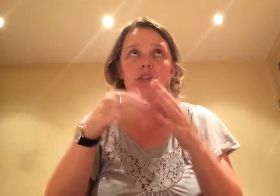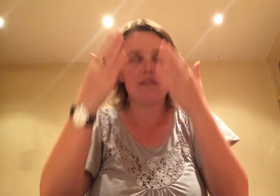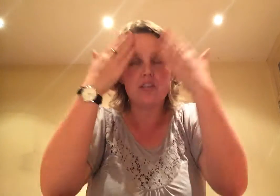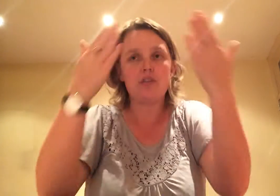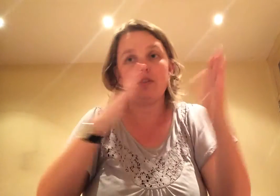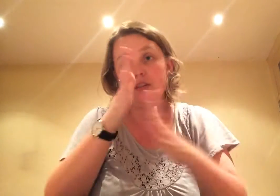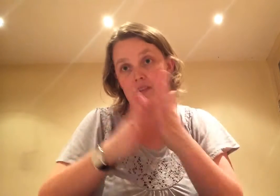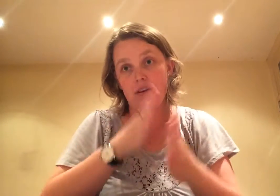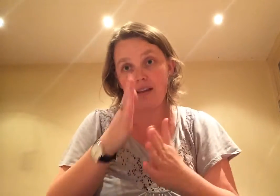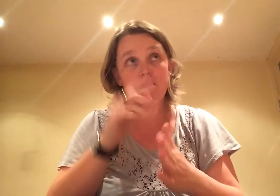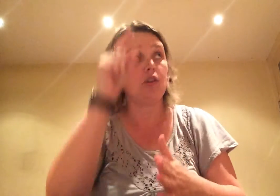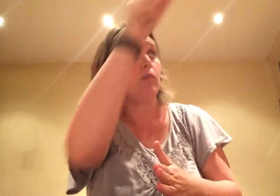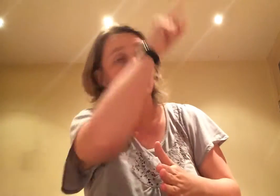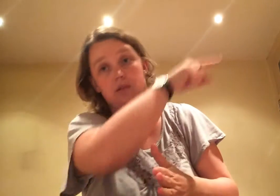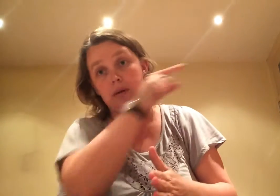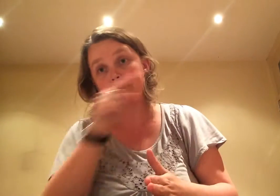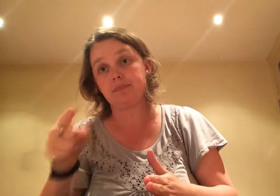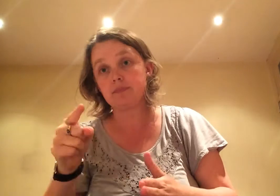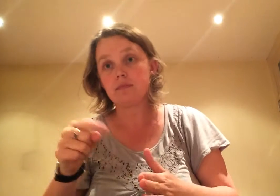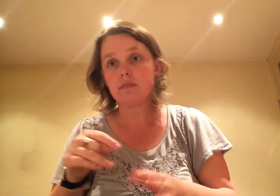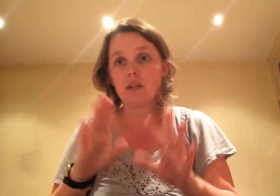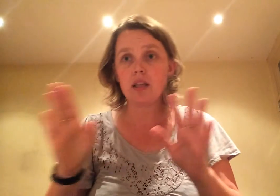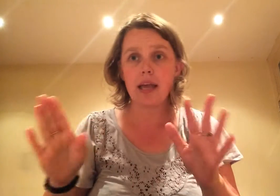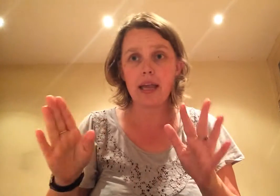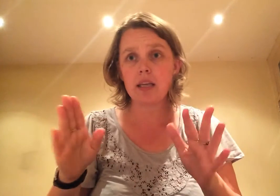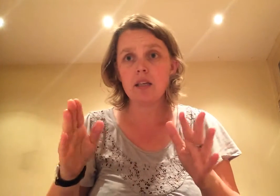if you don't know the sign, you can point to it. Like